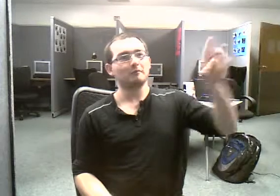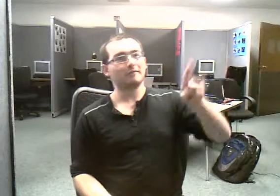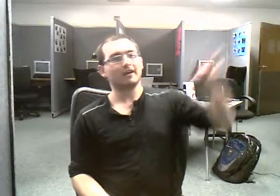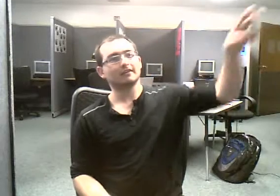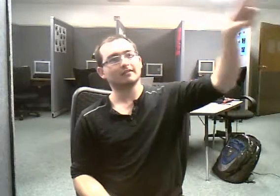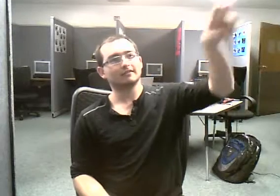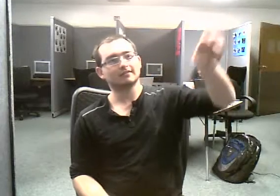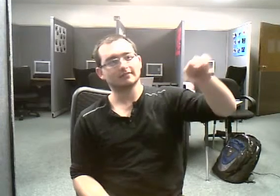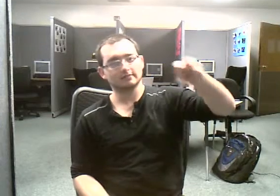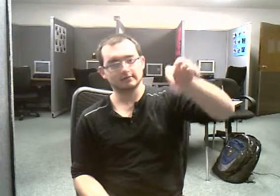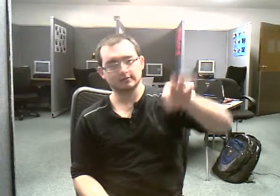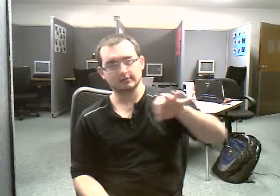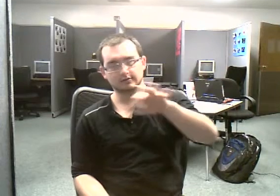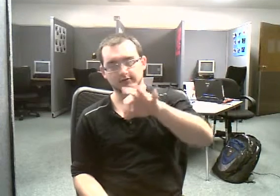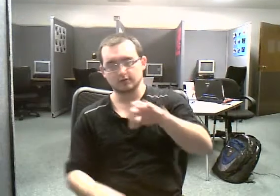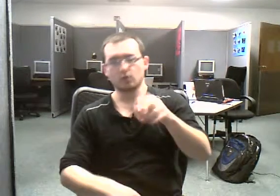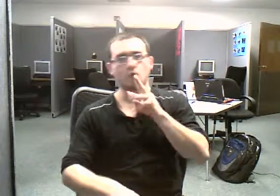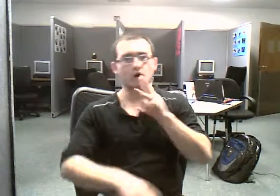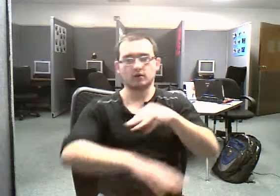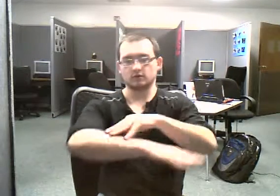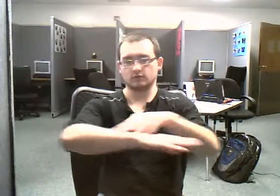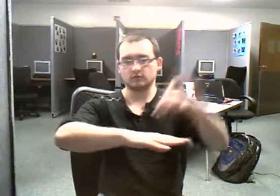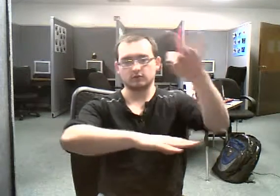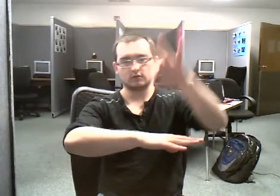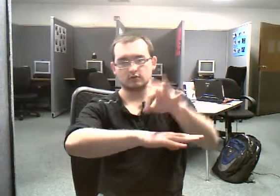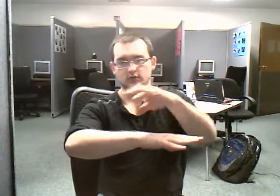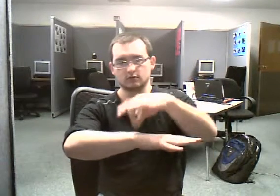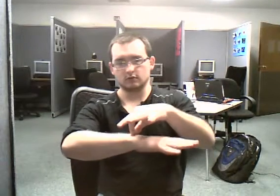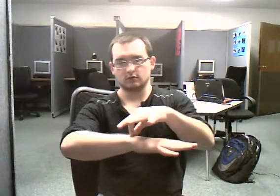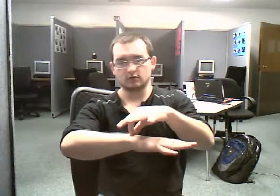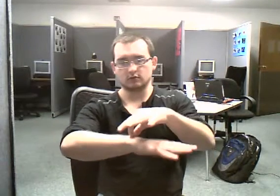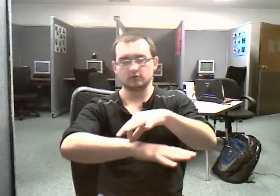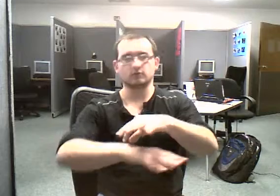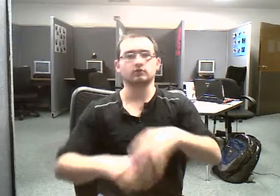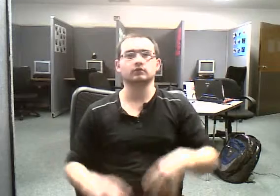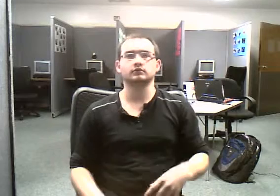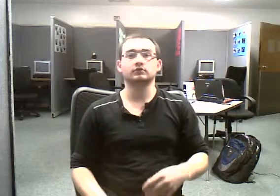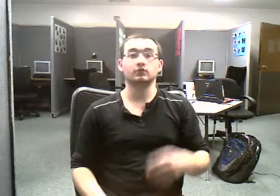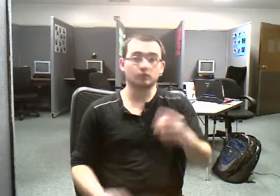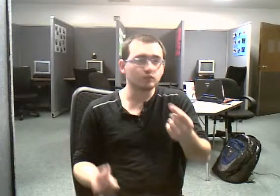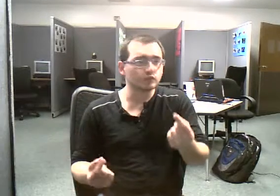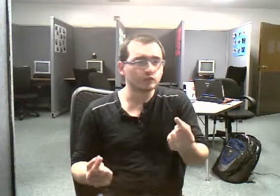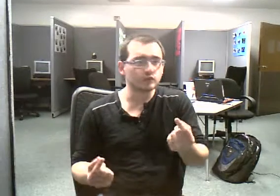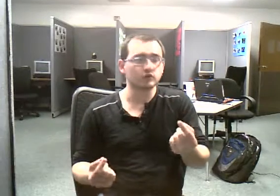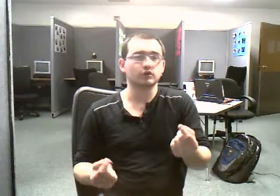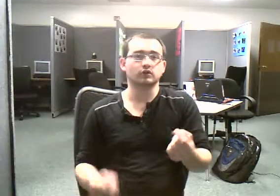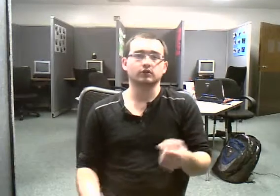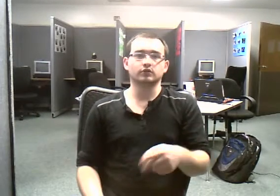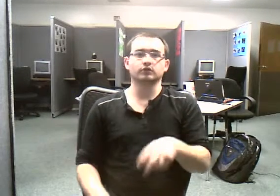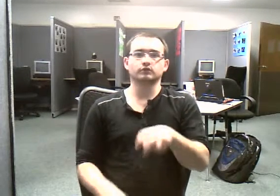eggs. The males spend themselves, as it were, and die on the water. That kind